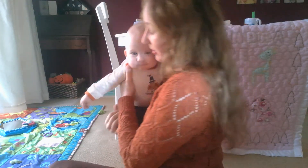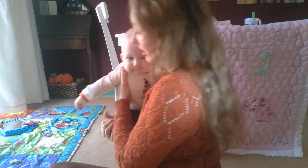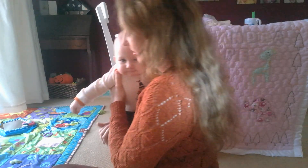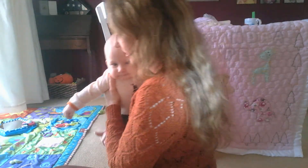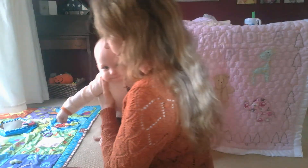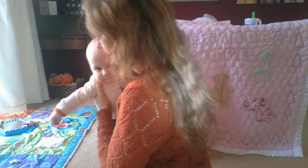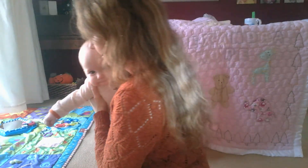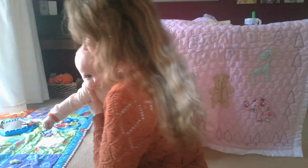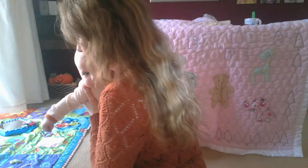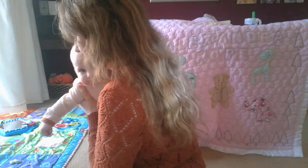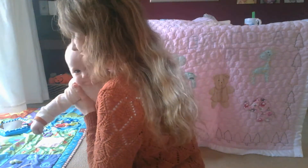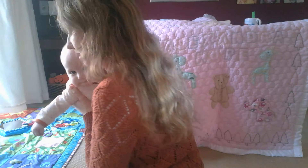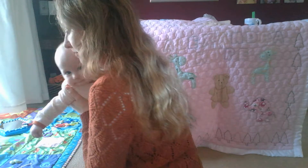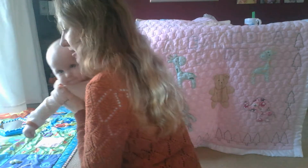okay?